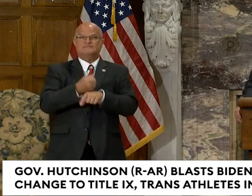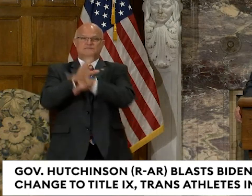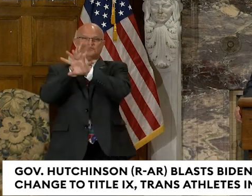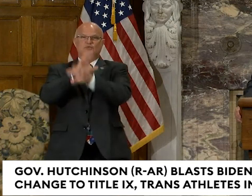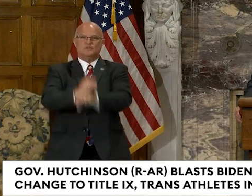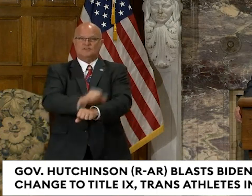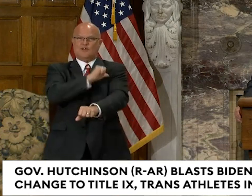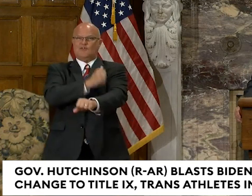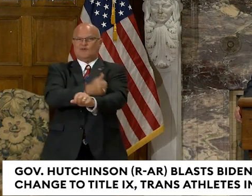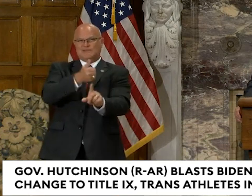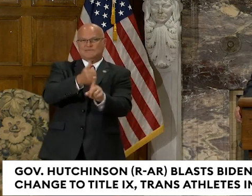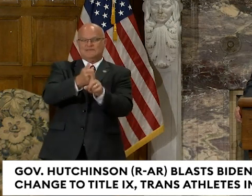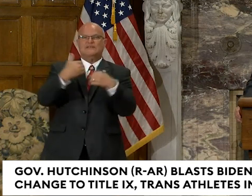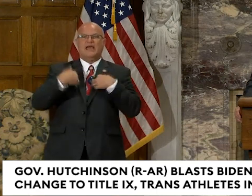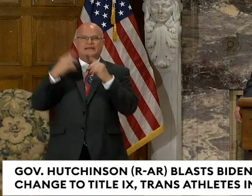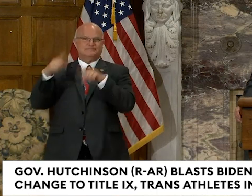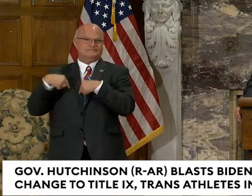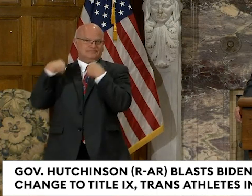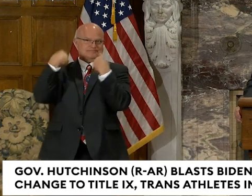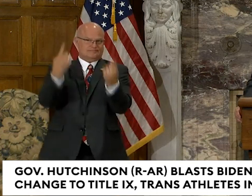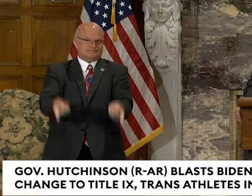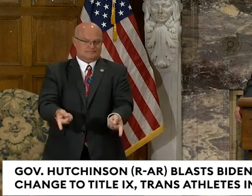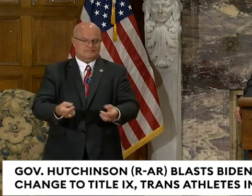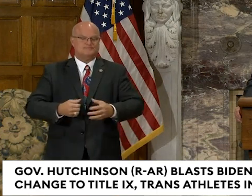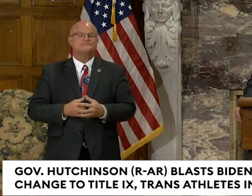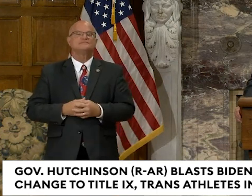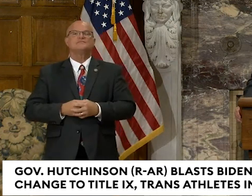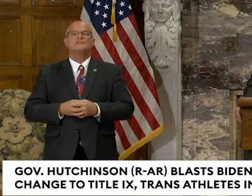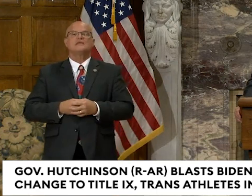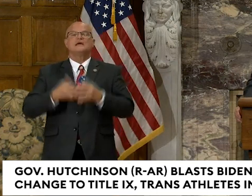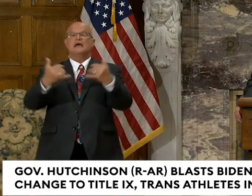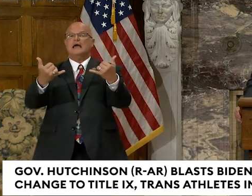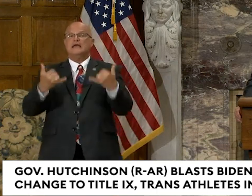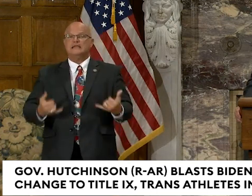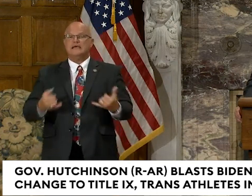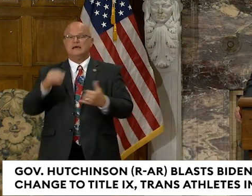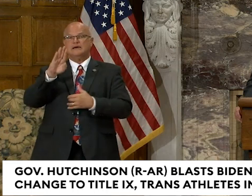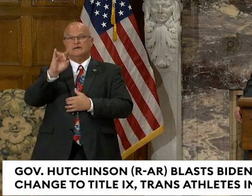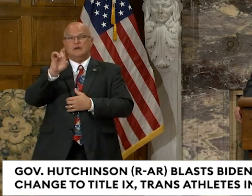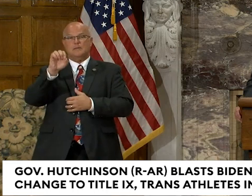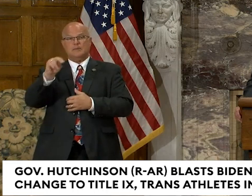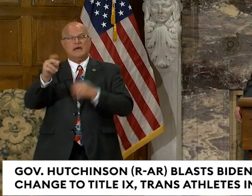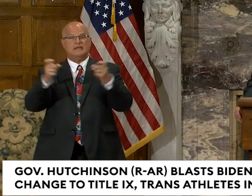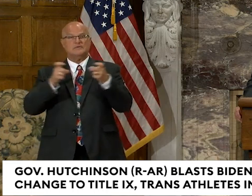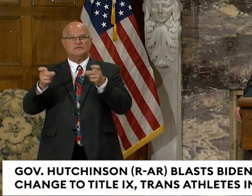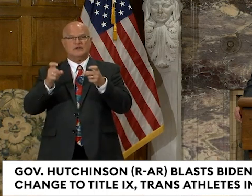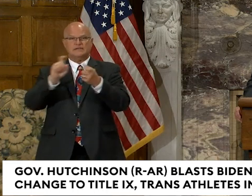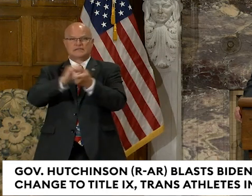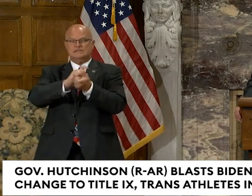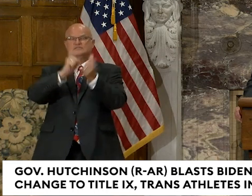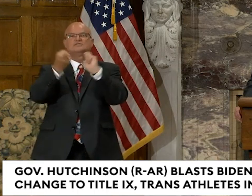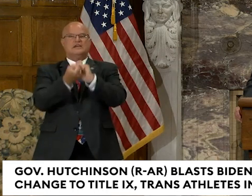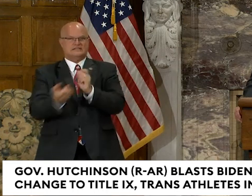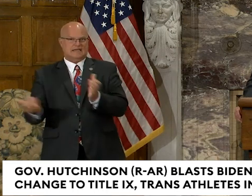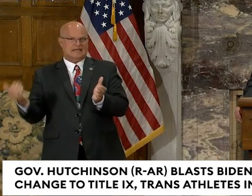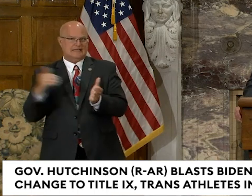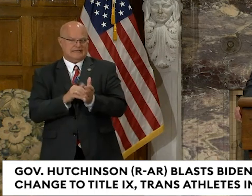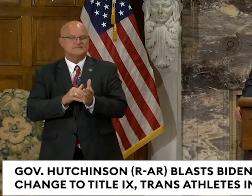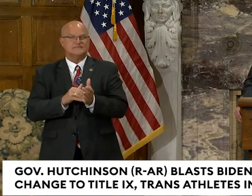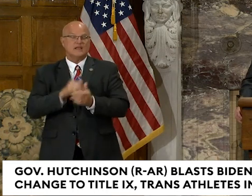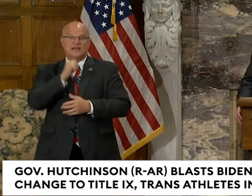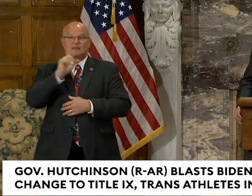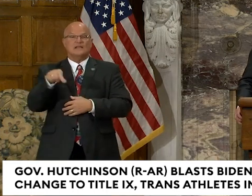traditional authority that they had in these areas. And now the Biden administration is reversing course again,